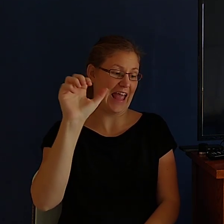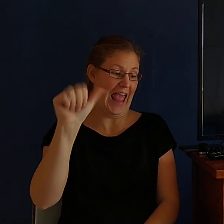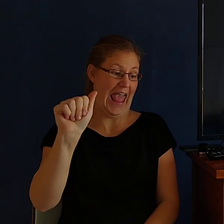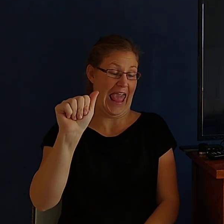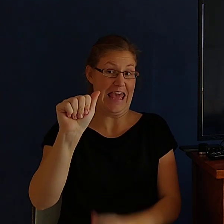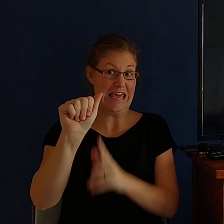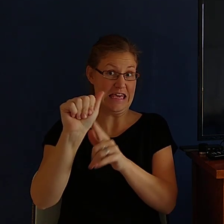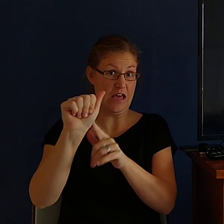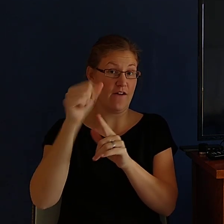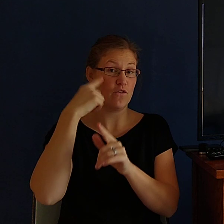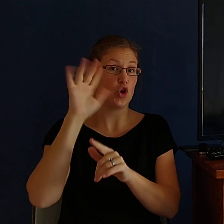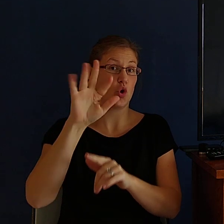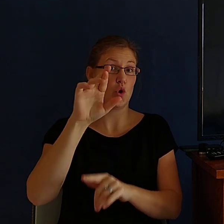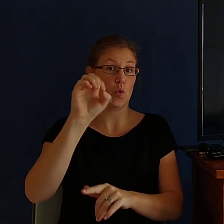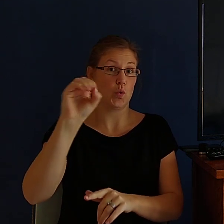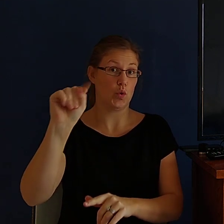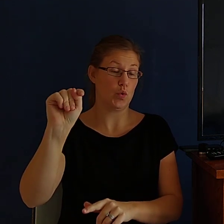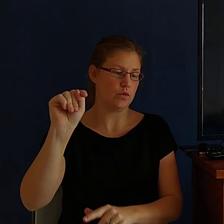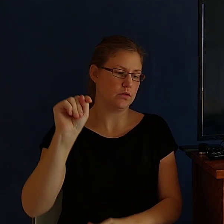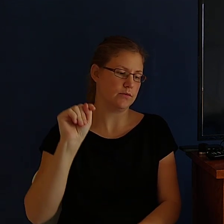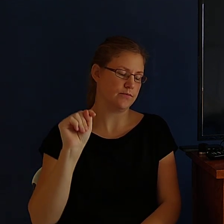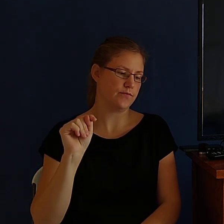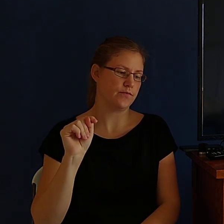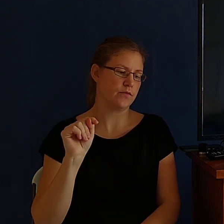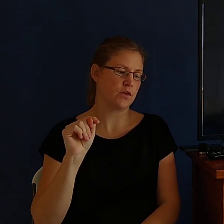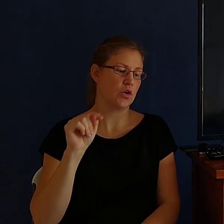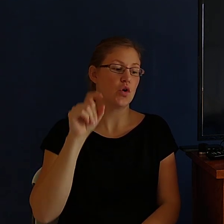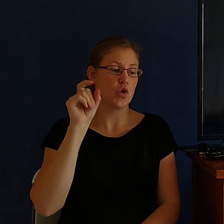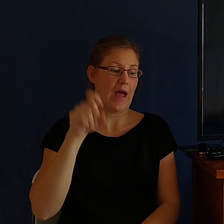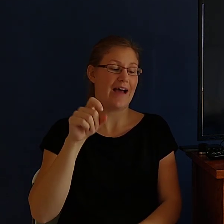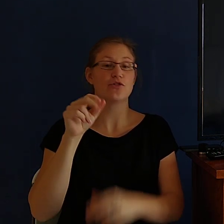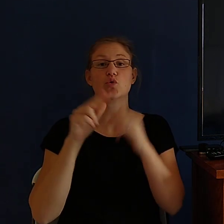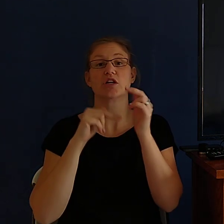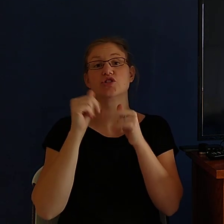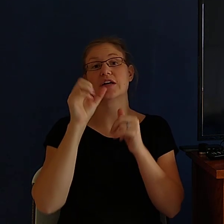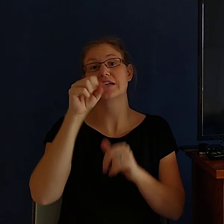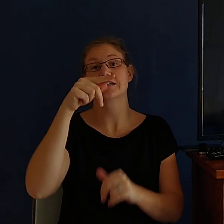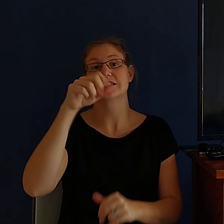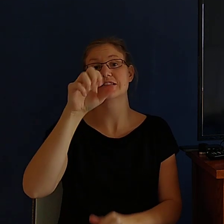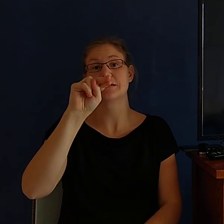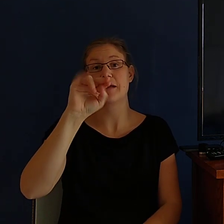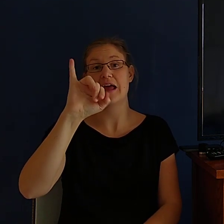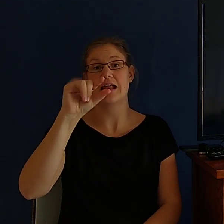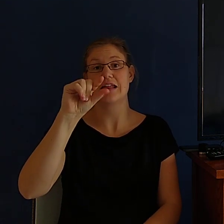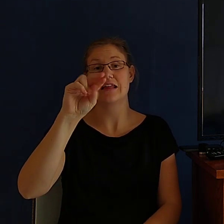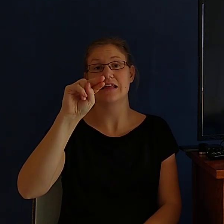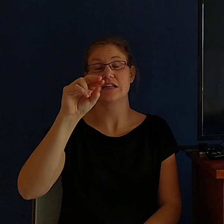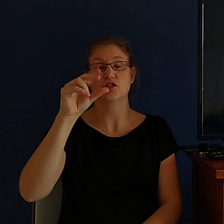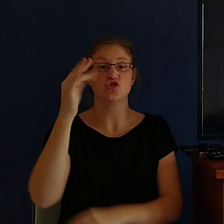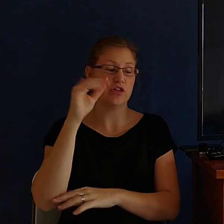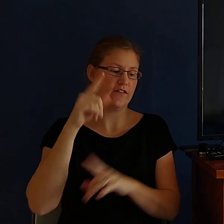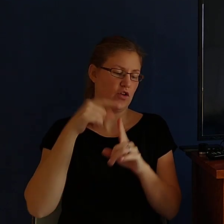root. So you need to construct a spanning tree for this graph, starting